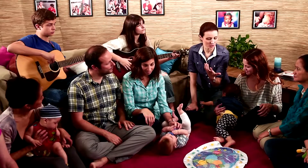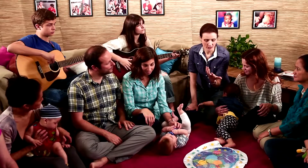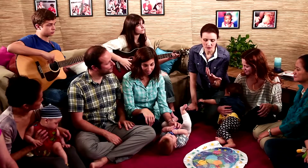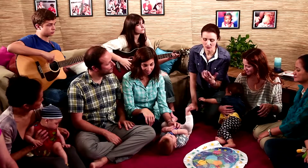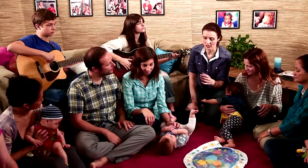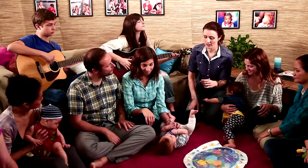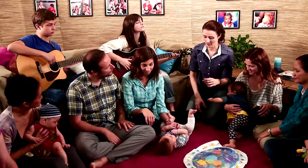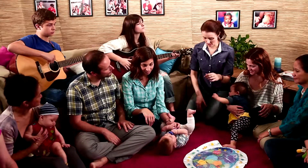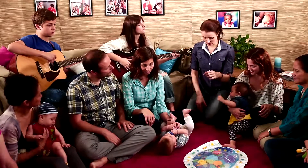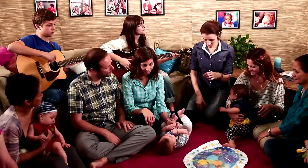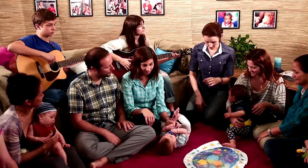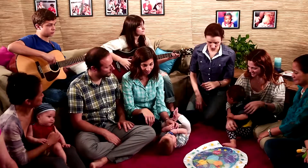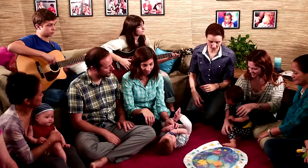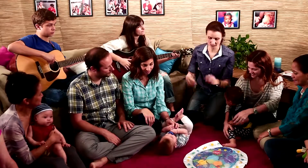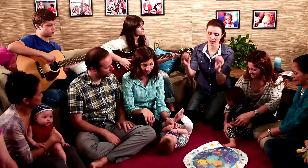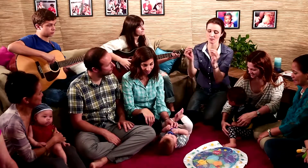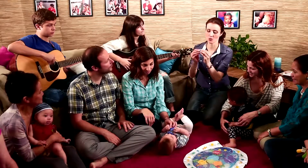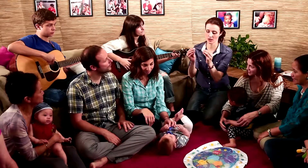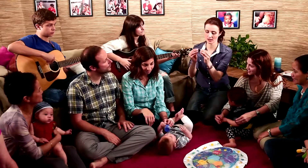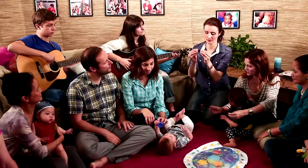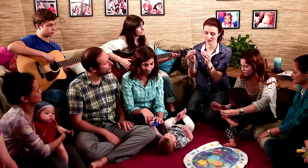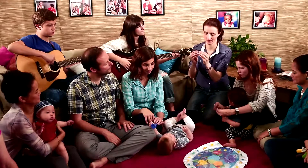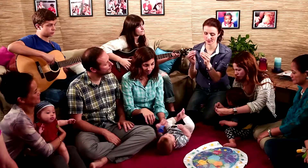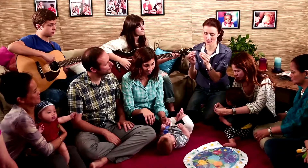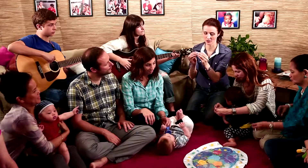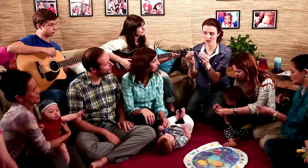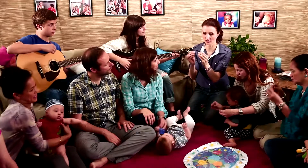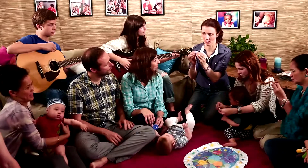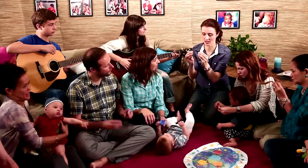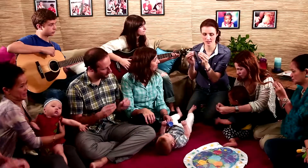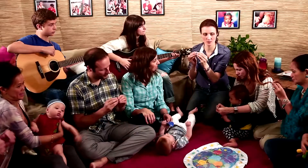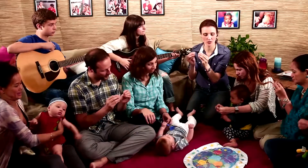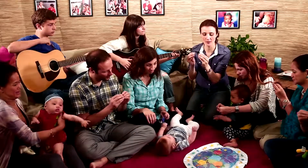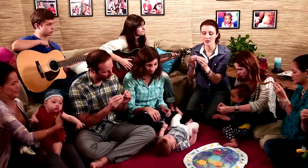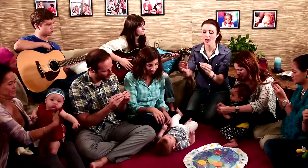how you can do that. And in this case, we're going to sing more, our favorite sign, more,